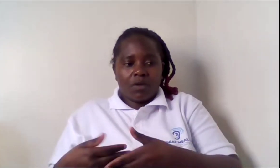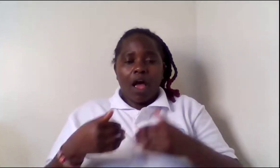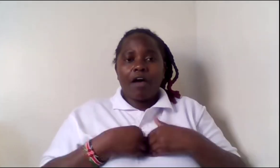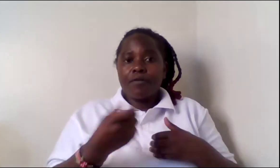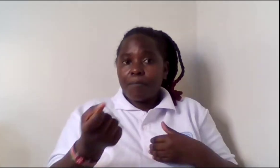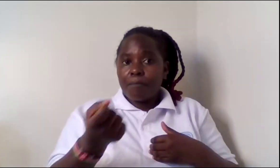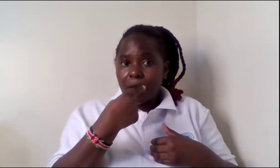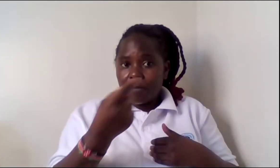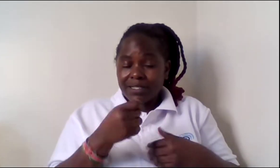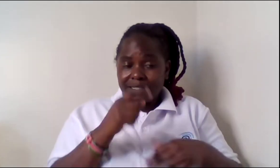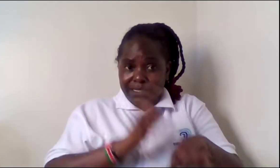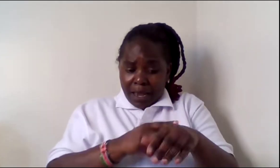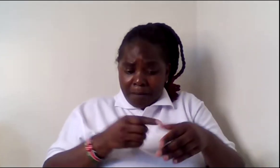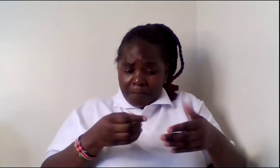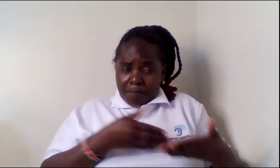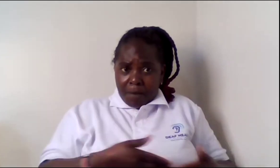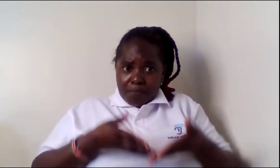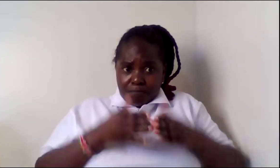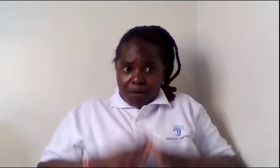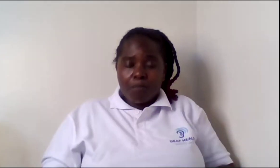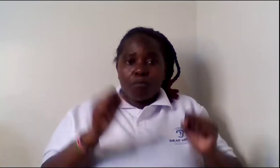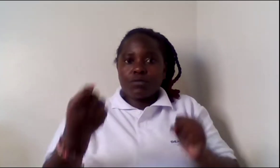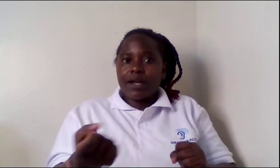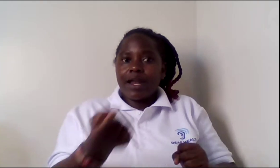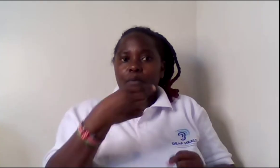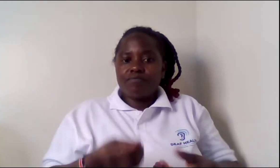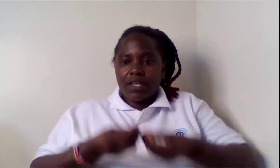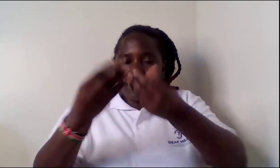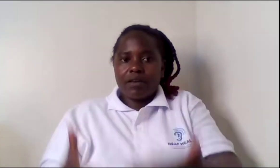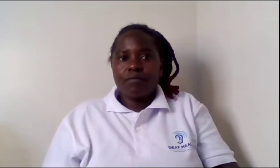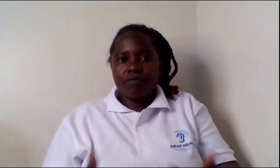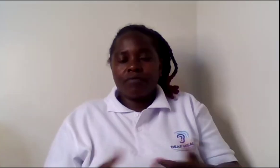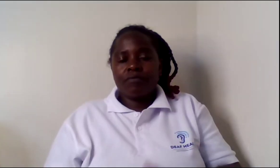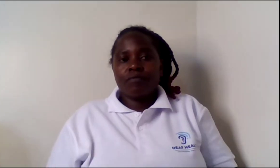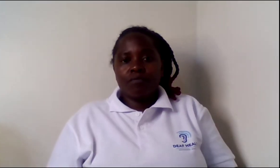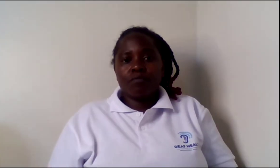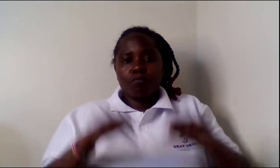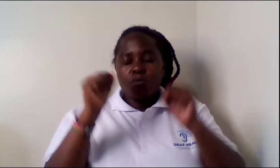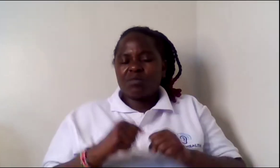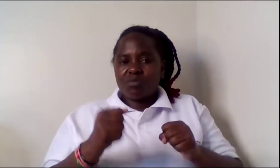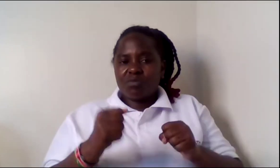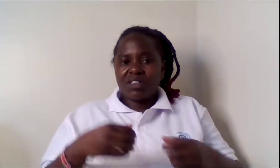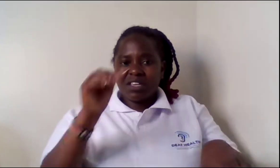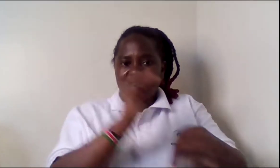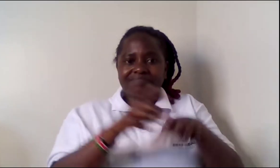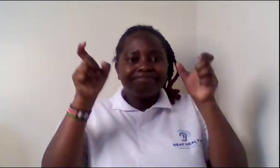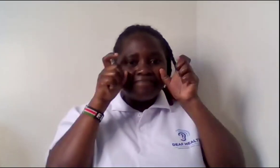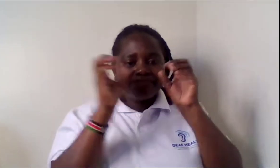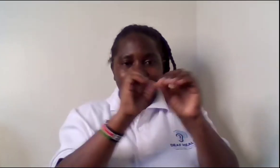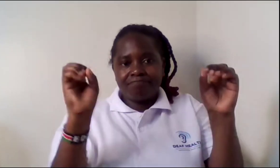born to now also reduce the chances of the baby getting infected. And I think there's after a certain point